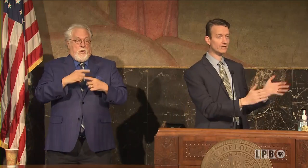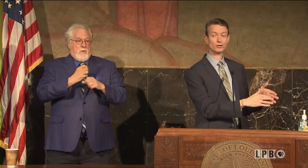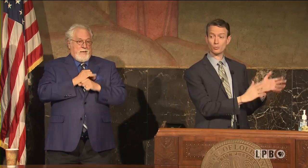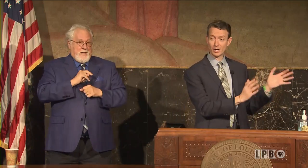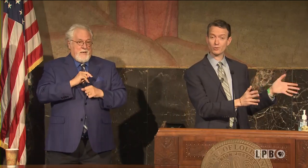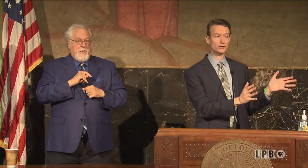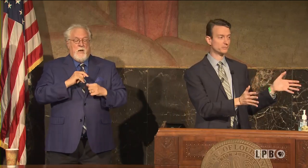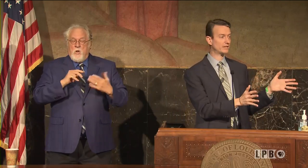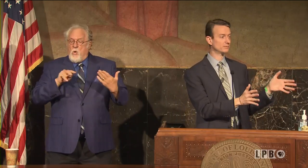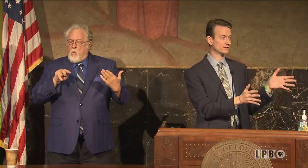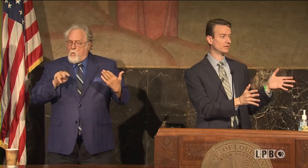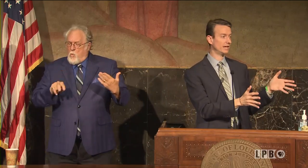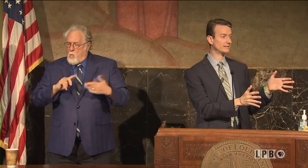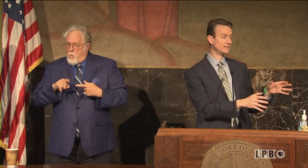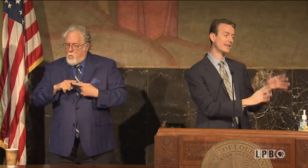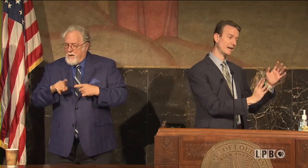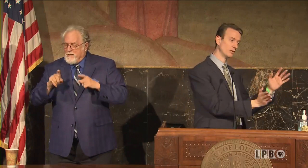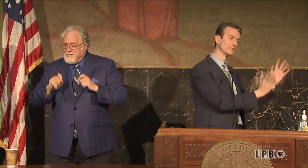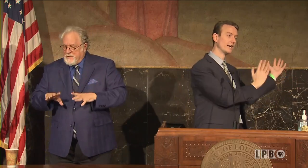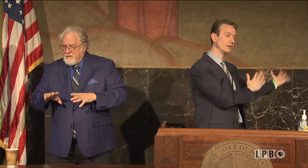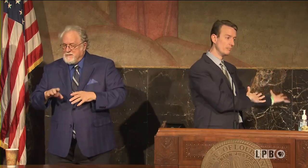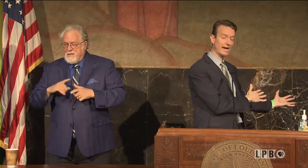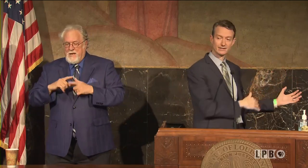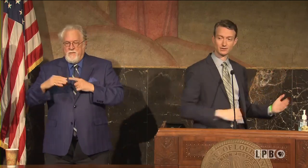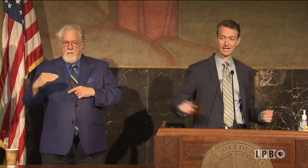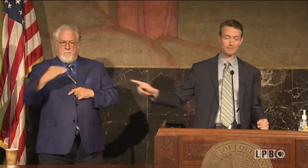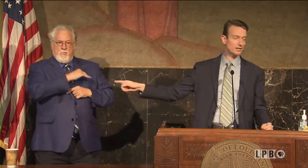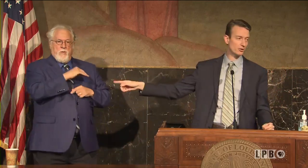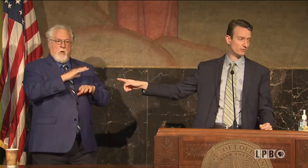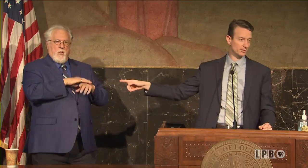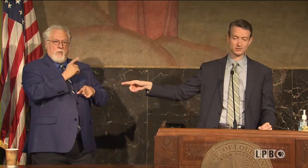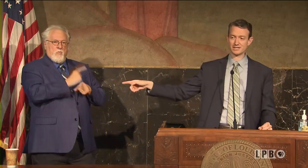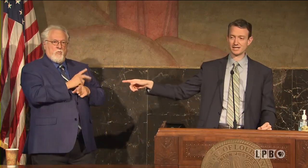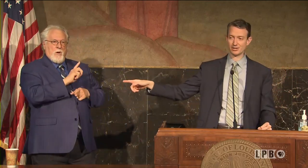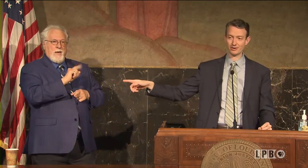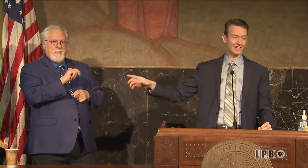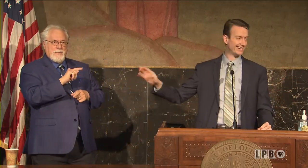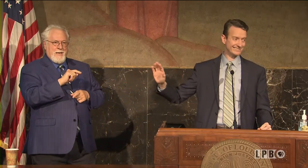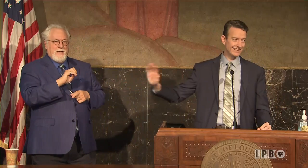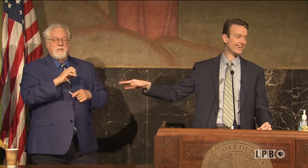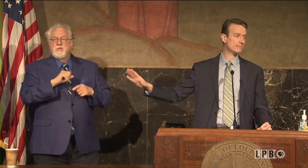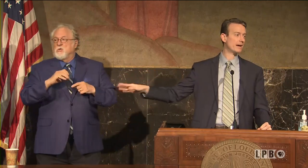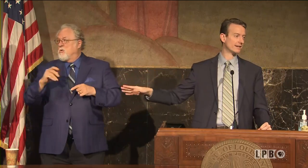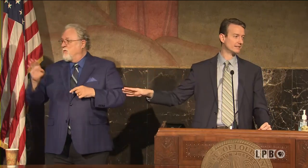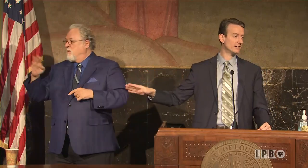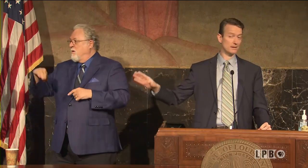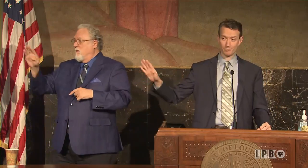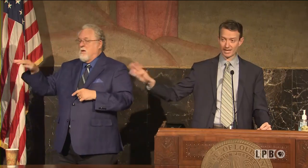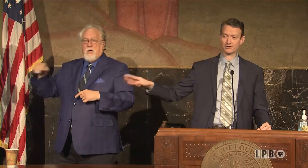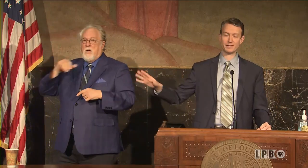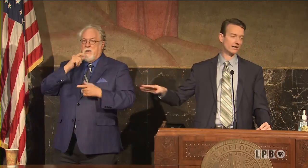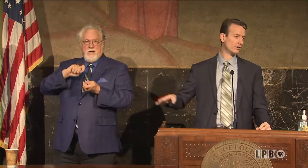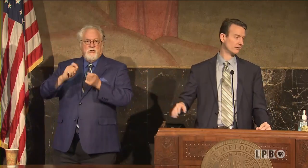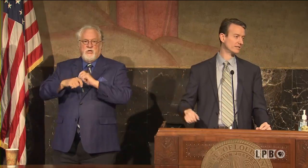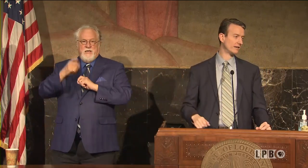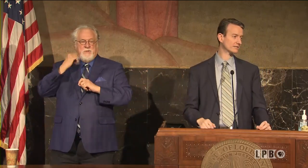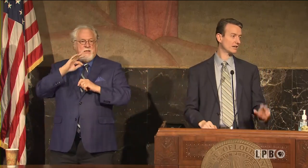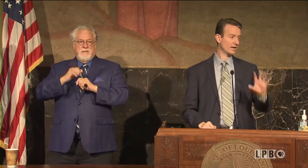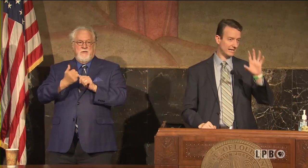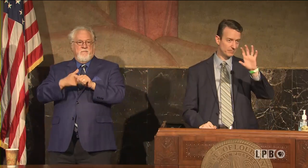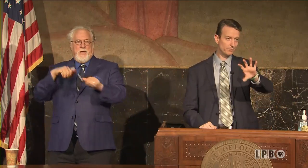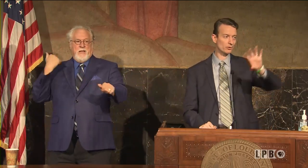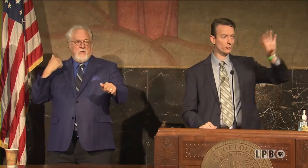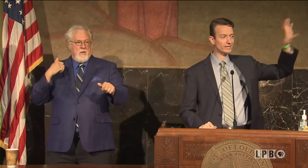go back and look when were those specimens collected, and we assign them back. So the epi curve that you're seeing here is not impacted by those backlog of